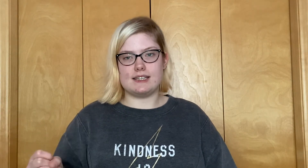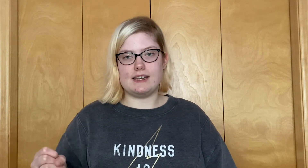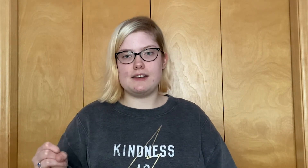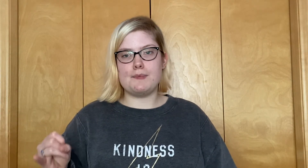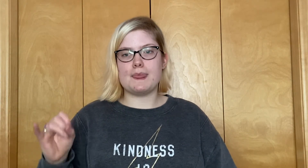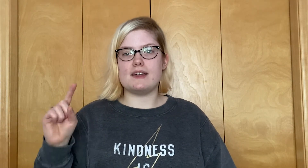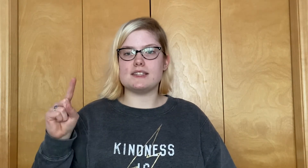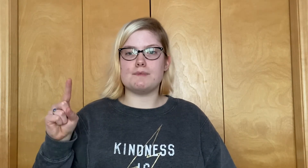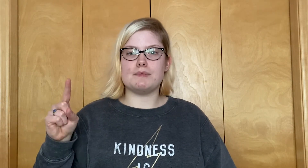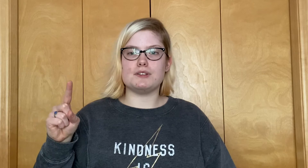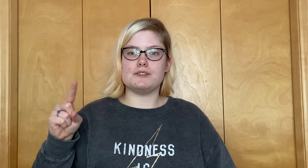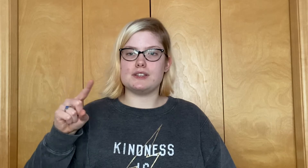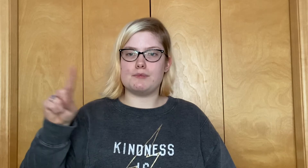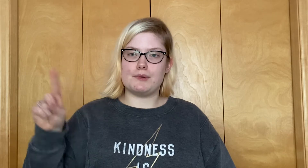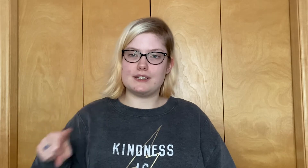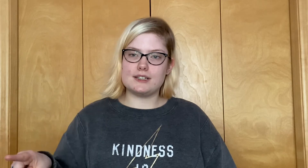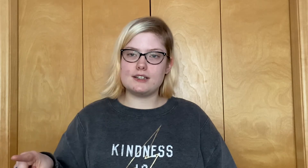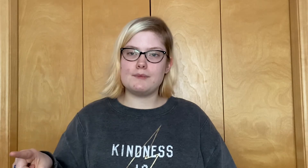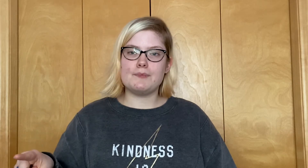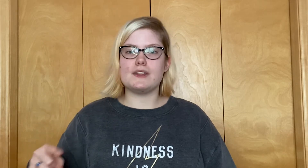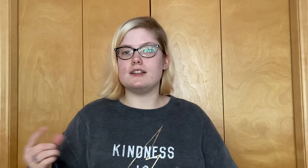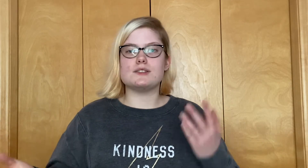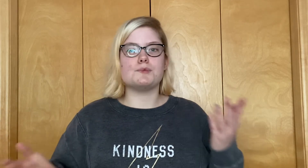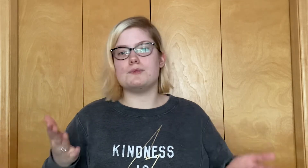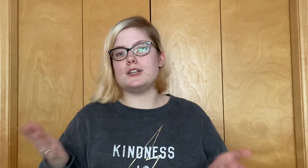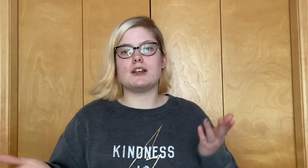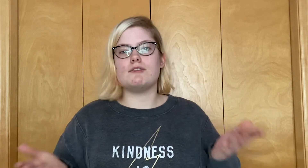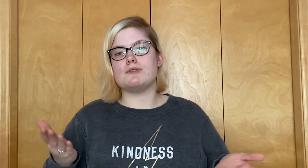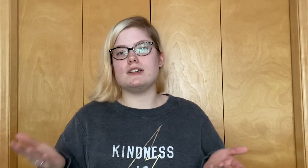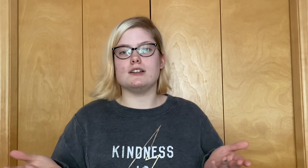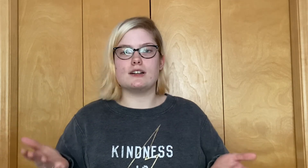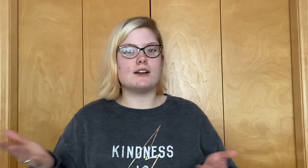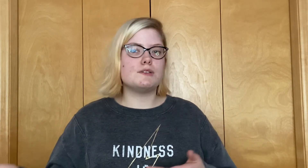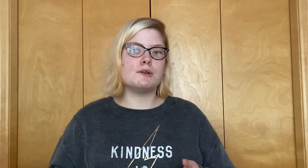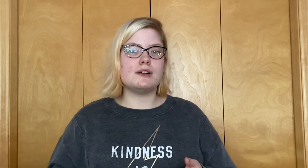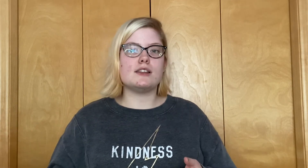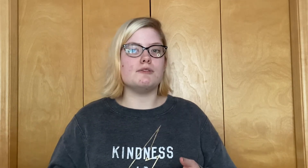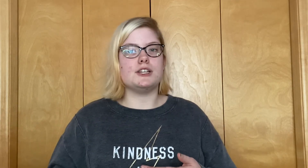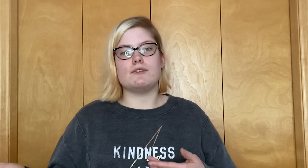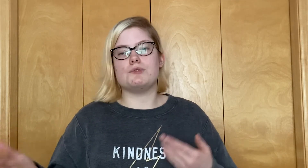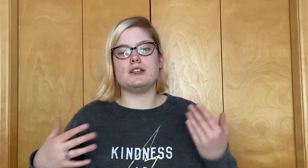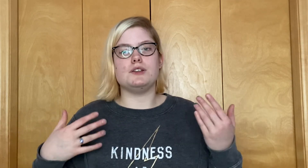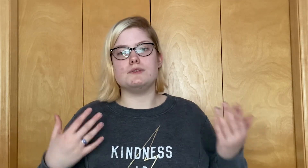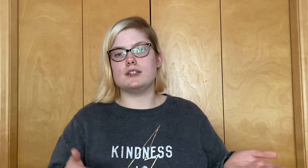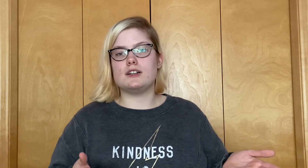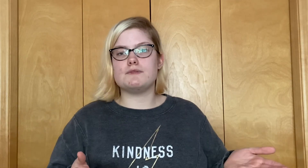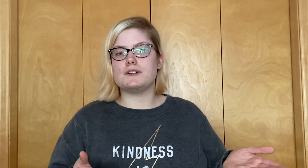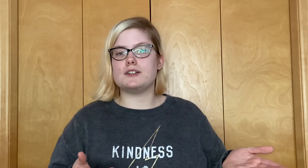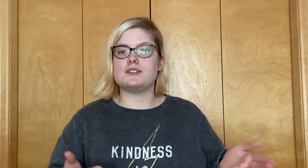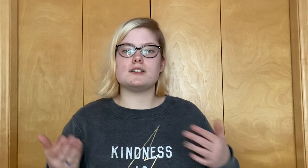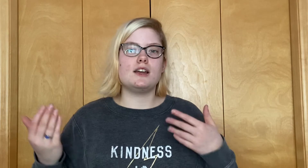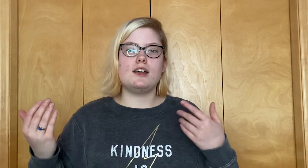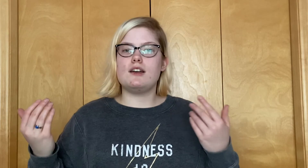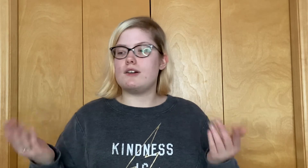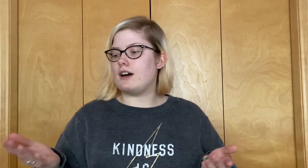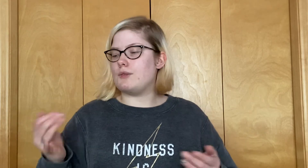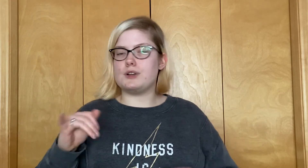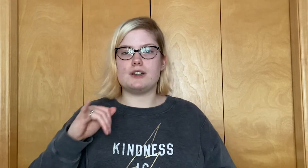Z, and some people use their pointer. It's whichever one you're comfortable with, whichever one you learn first, whichever one